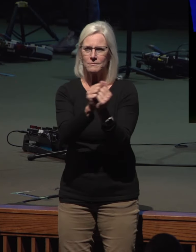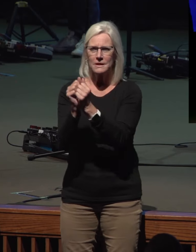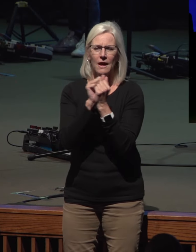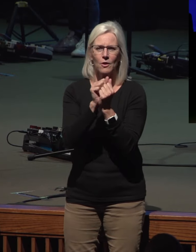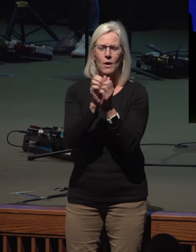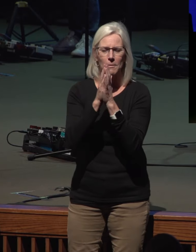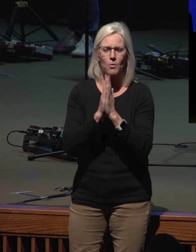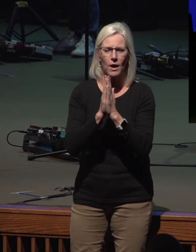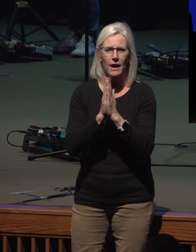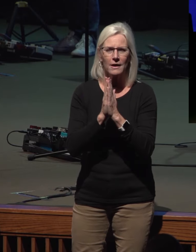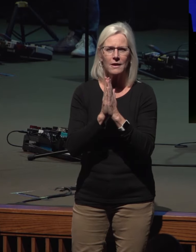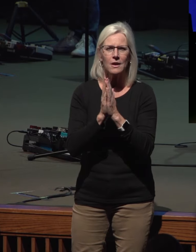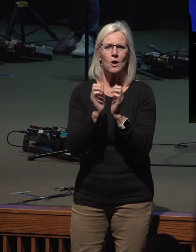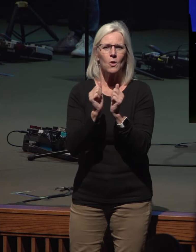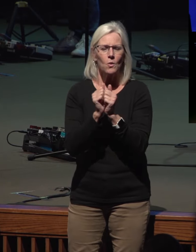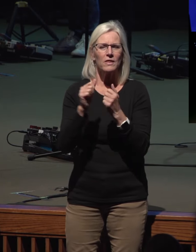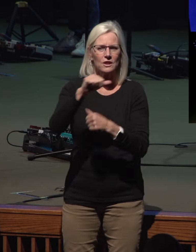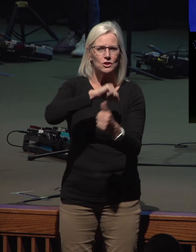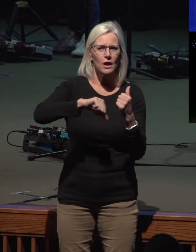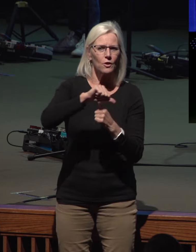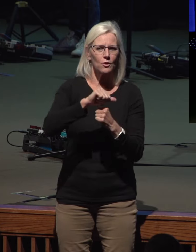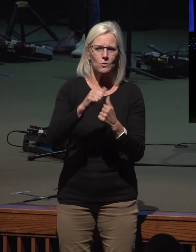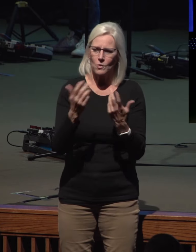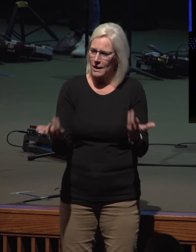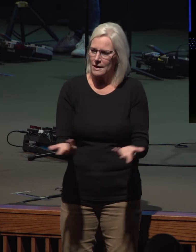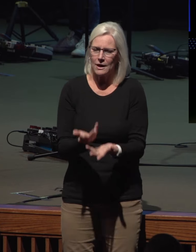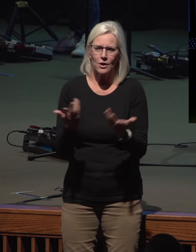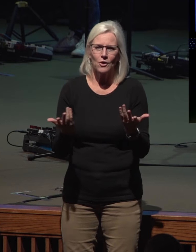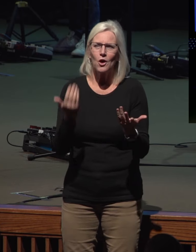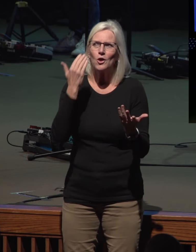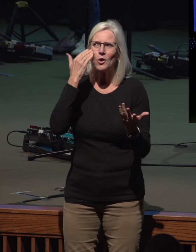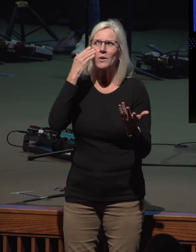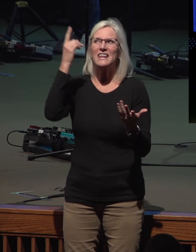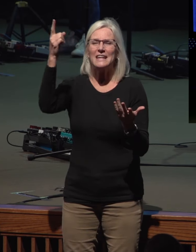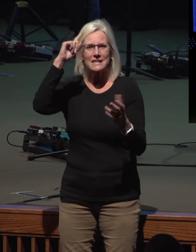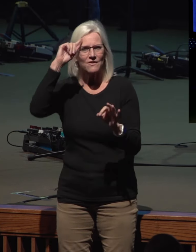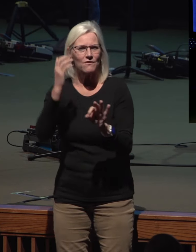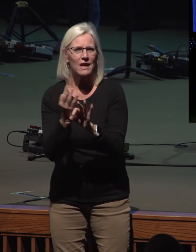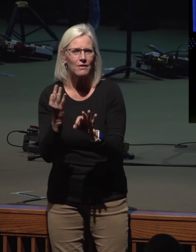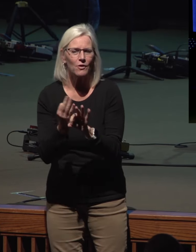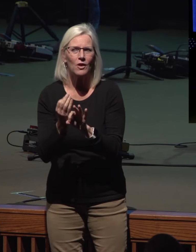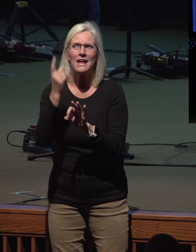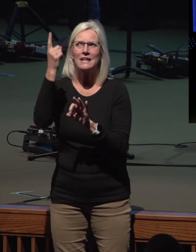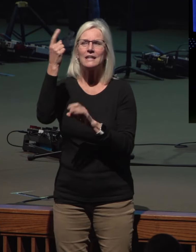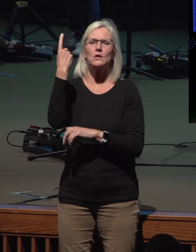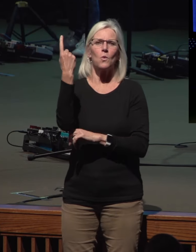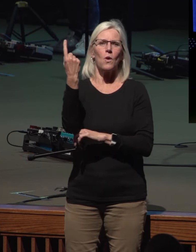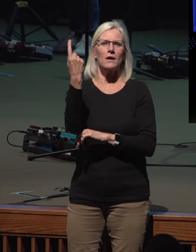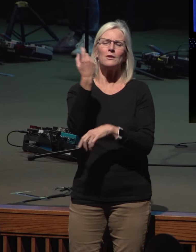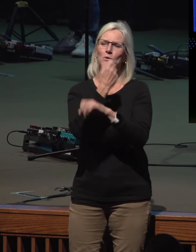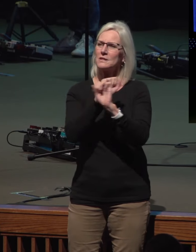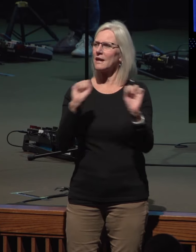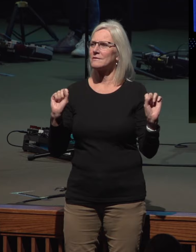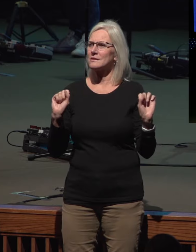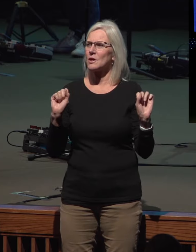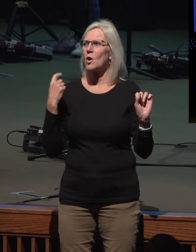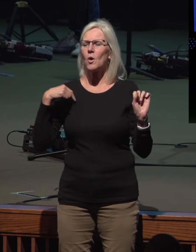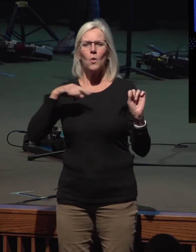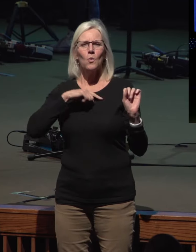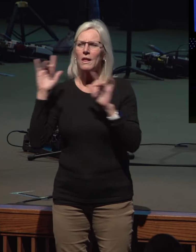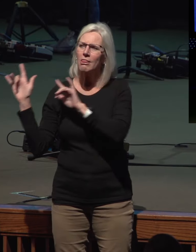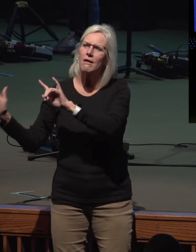with each other right where you're at, knowing that he is faithful and he is the one who saves. No, we love you. If there's